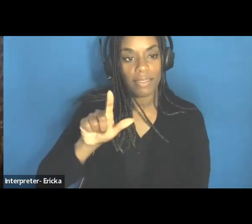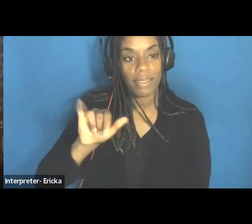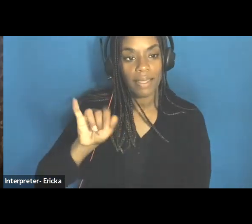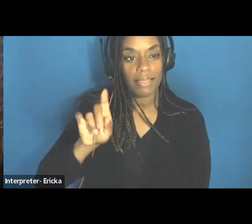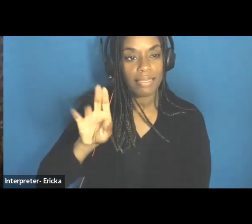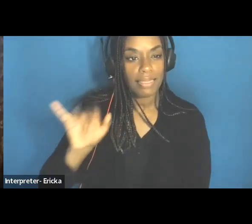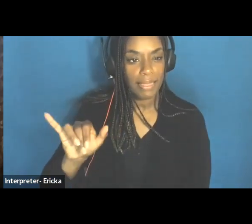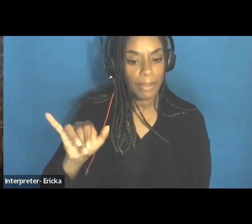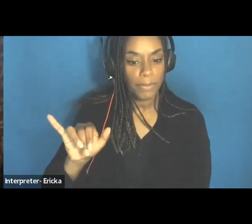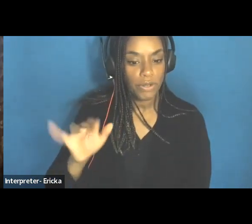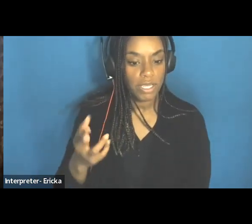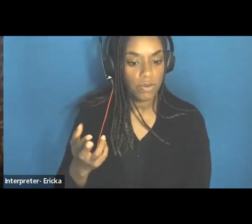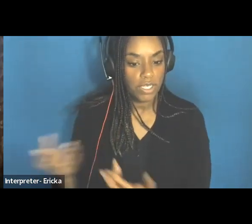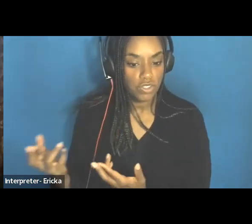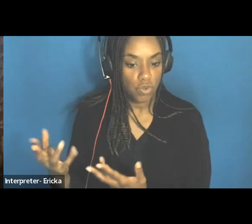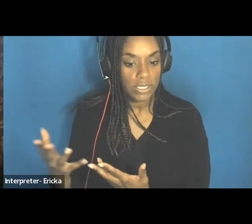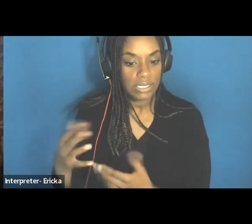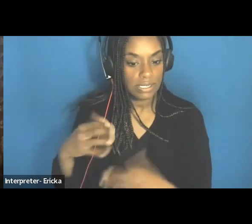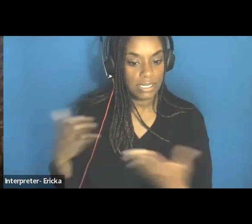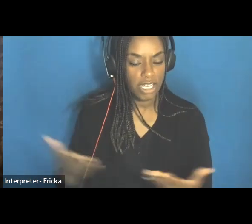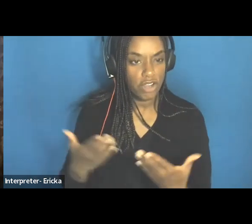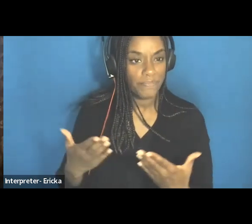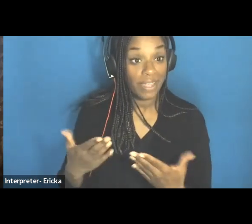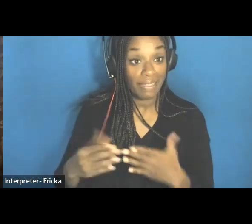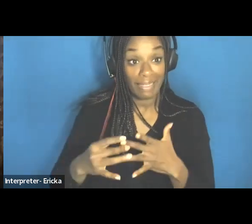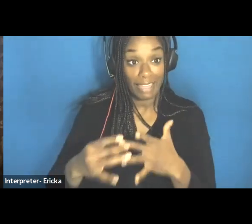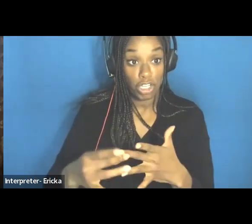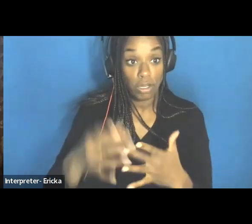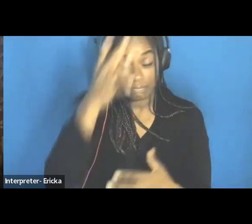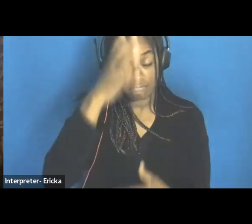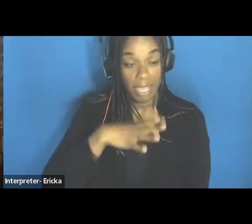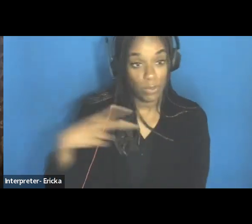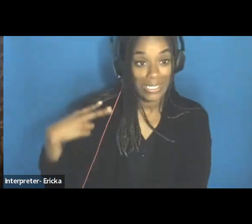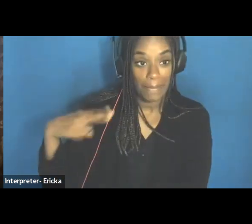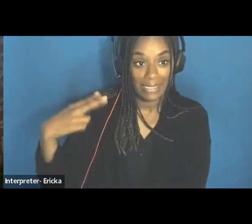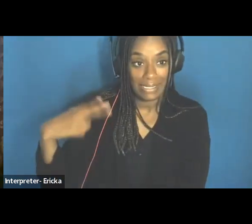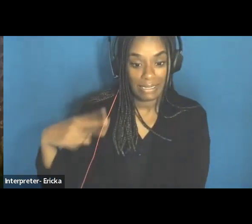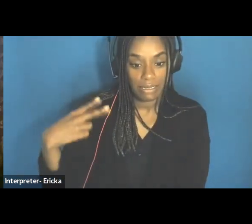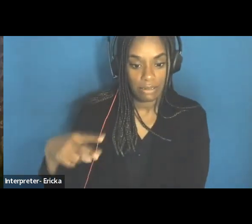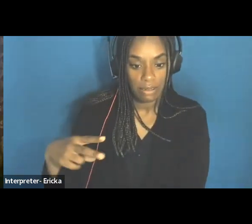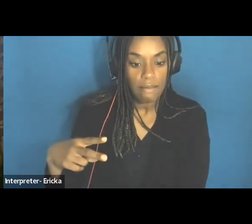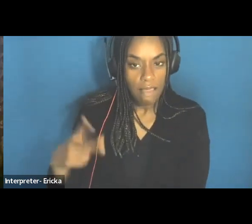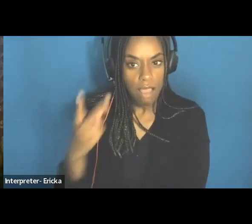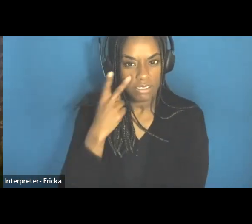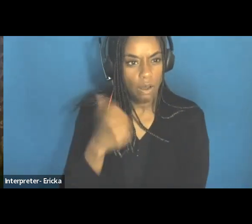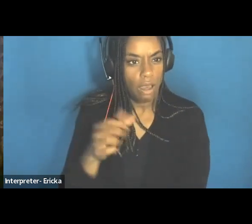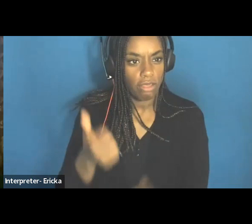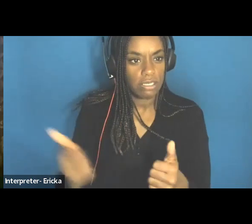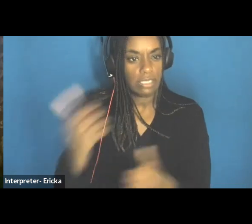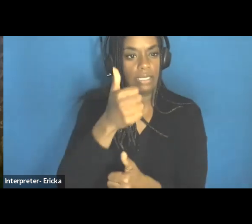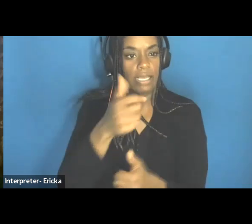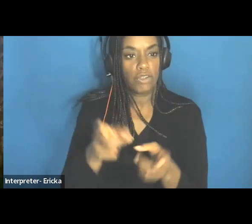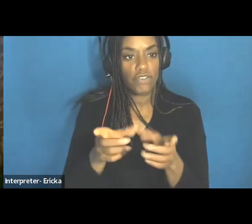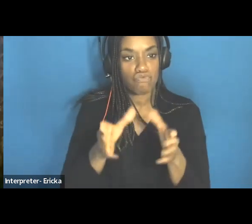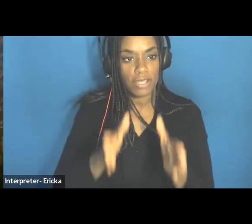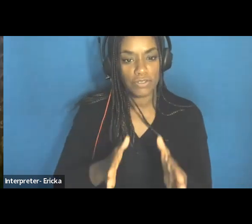The leadership, executive director is a Mexican man, seeing other executive directors,